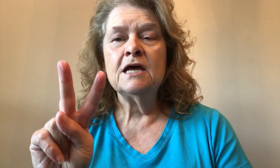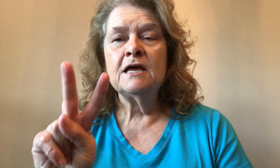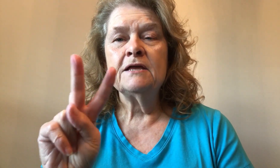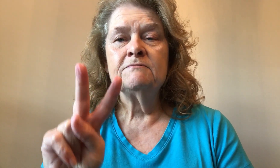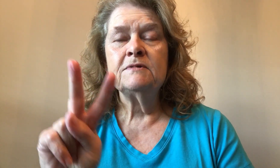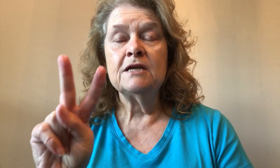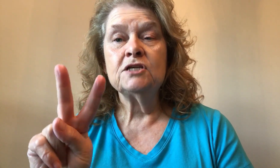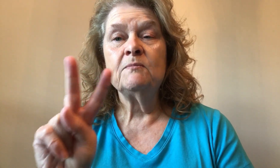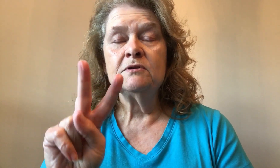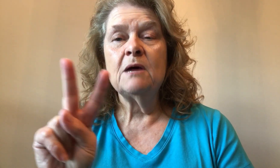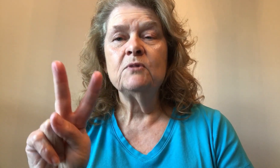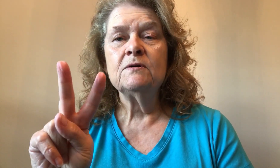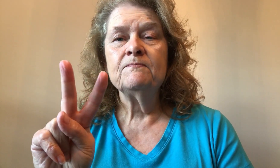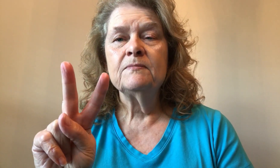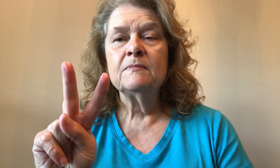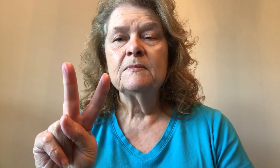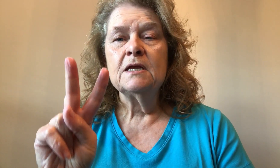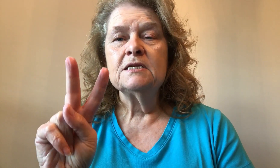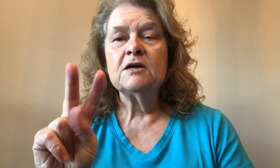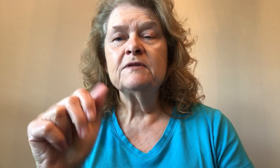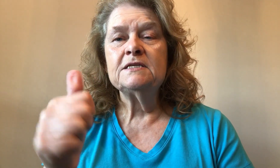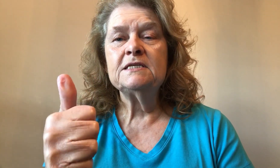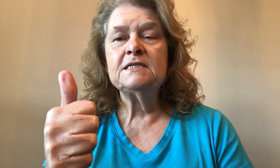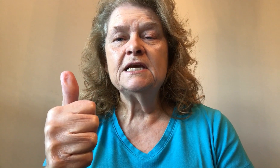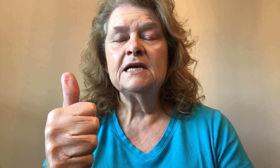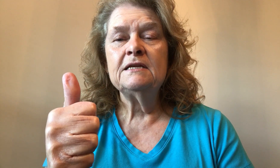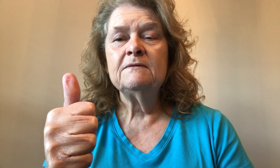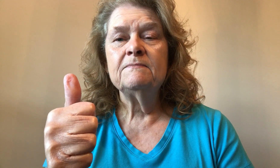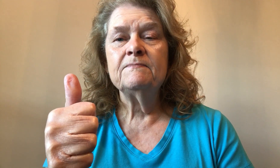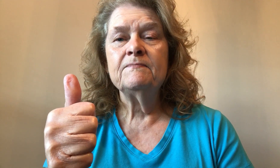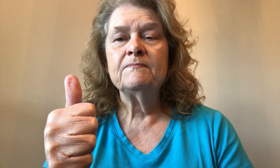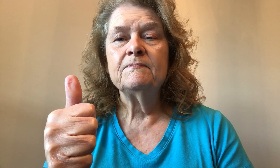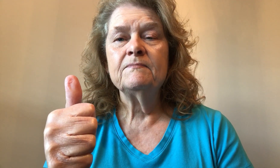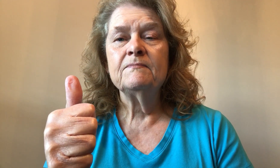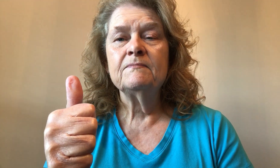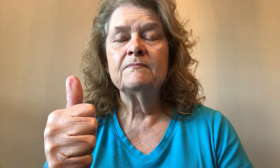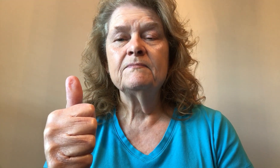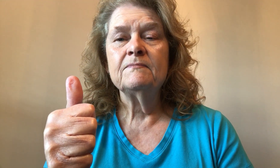a double number. So this is 10,